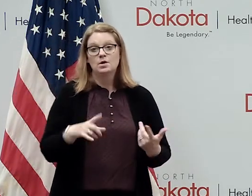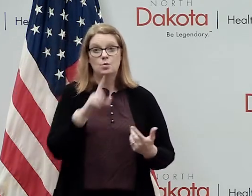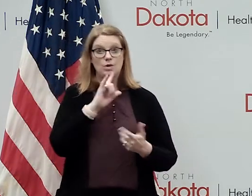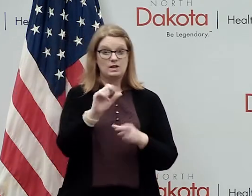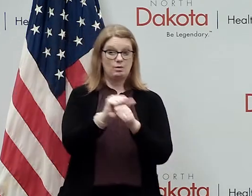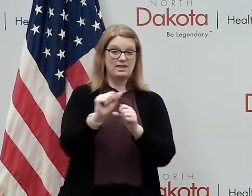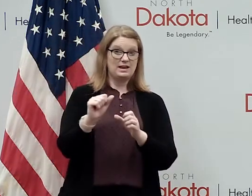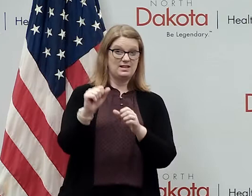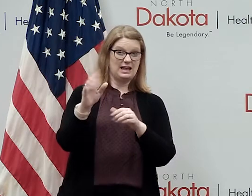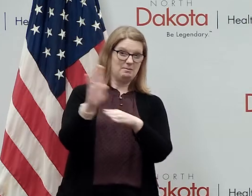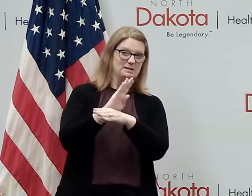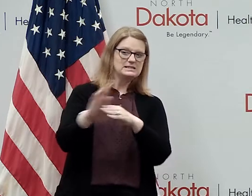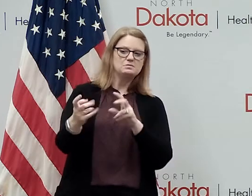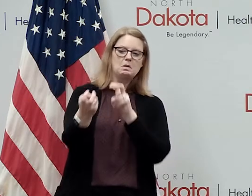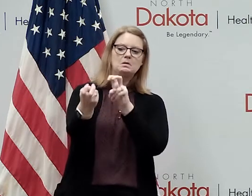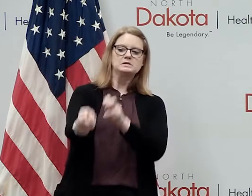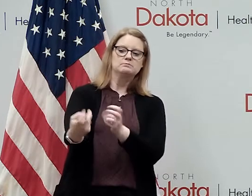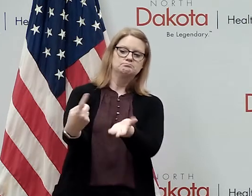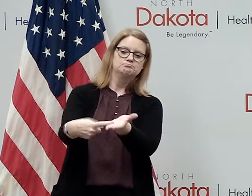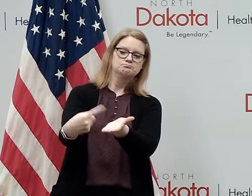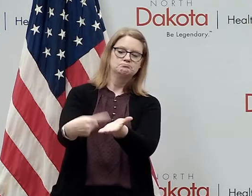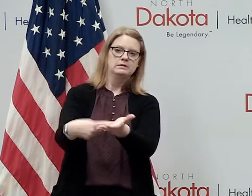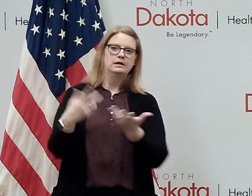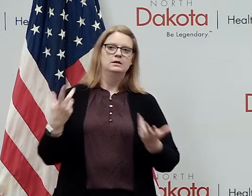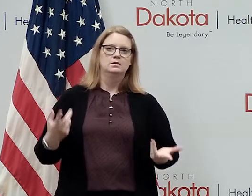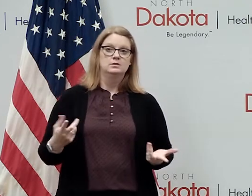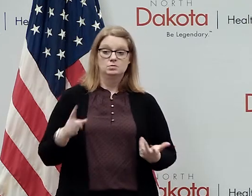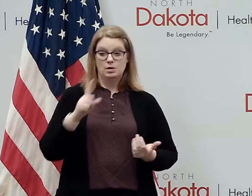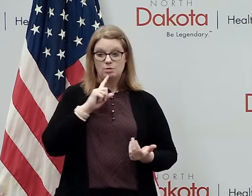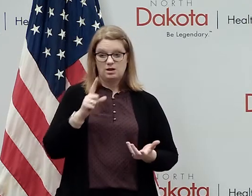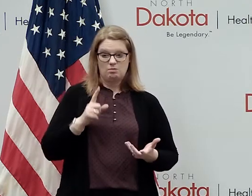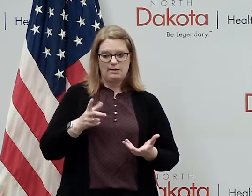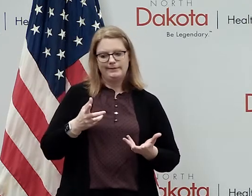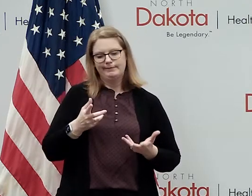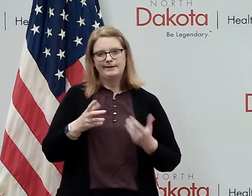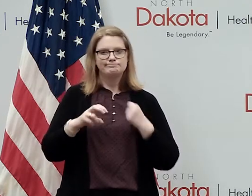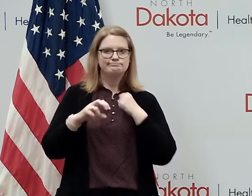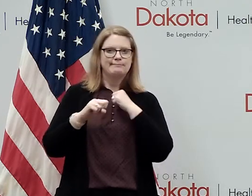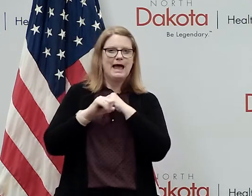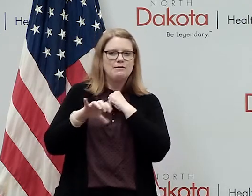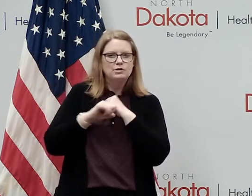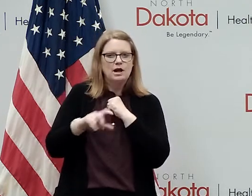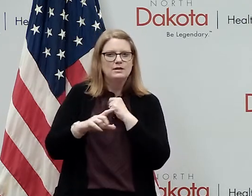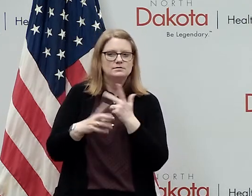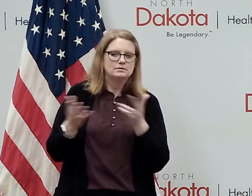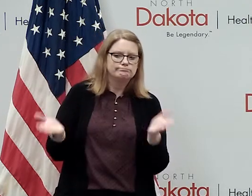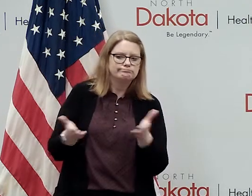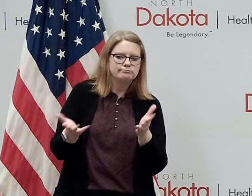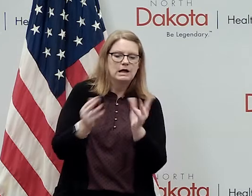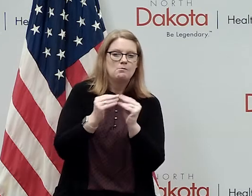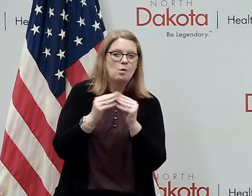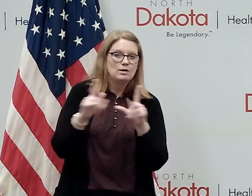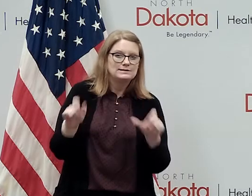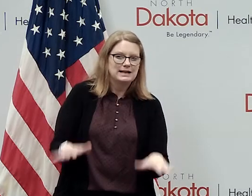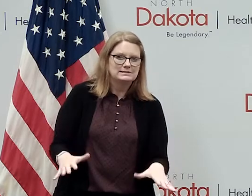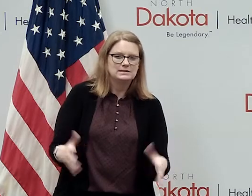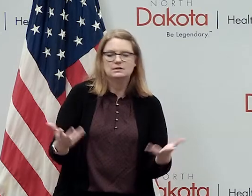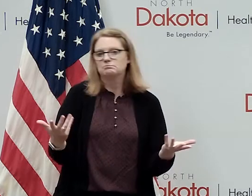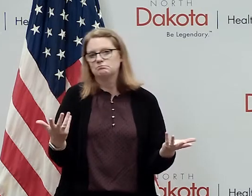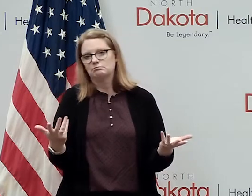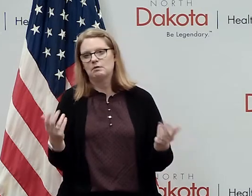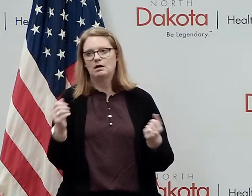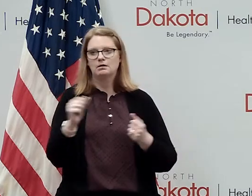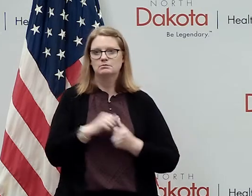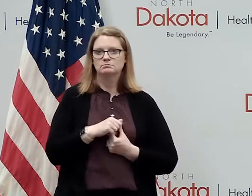employers. So we're talking about, do we put a campaign together around that to try to encourage more testing, and certainly, again,